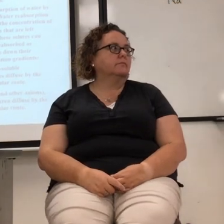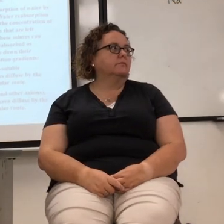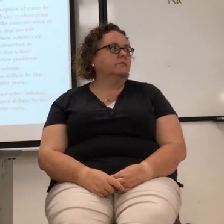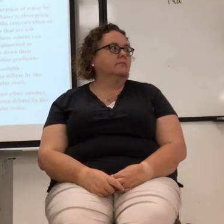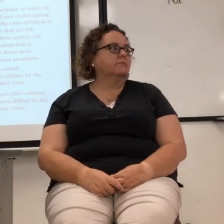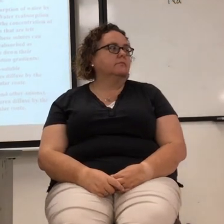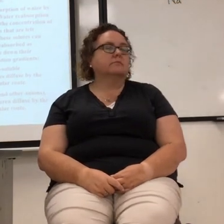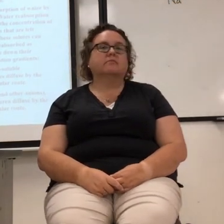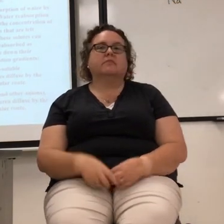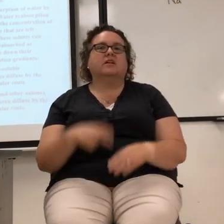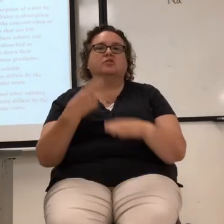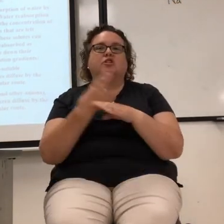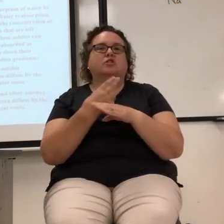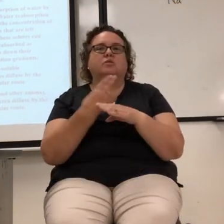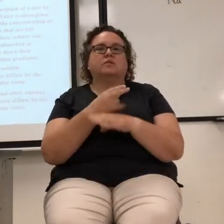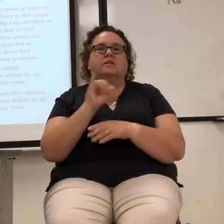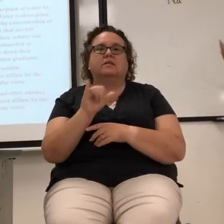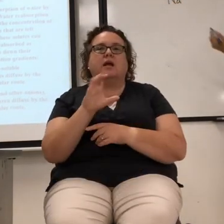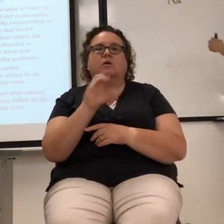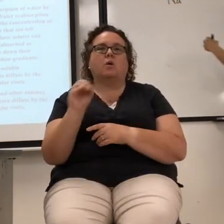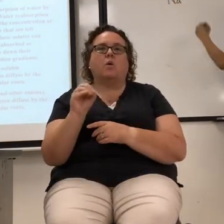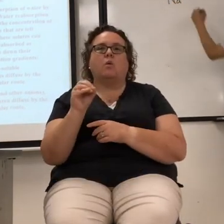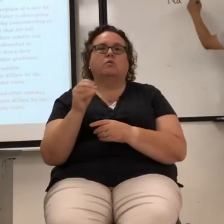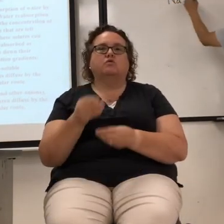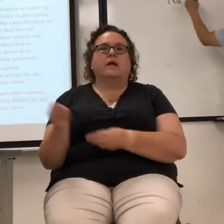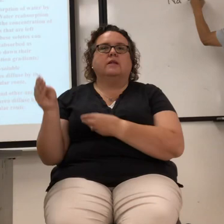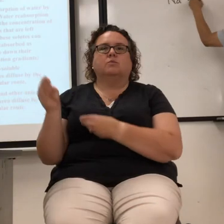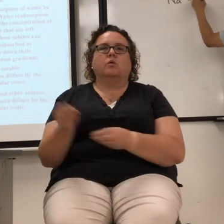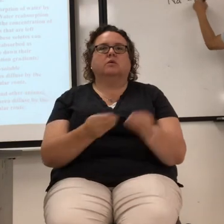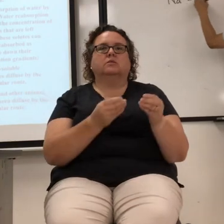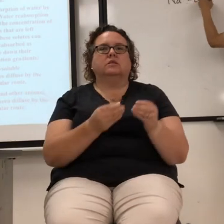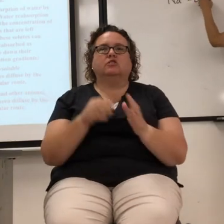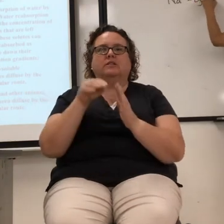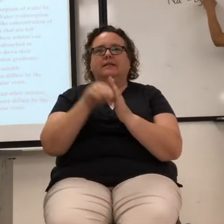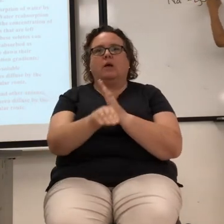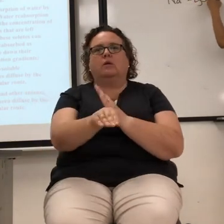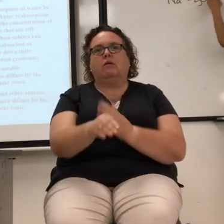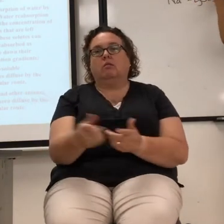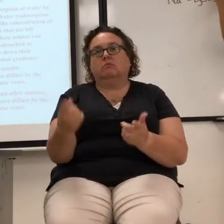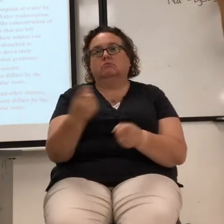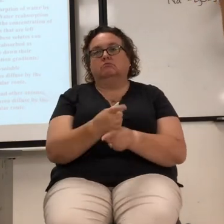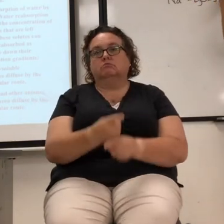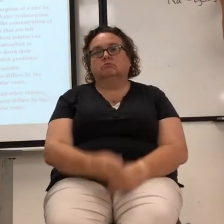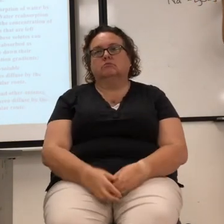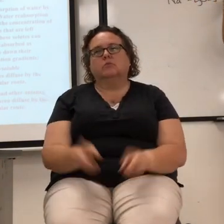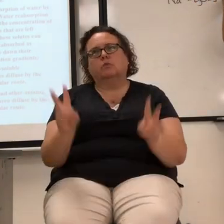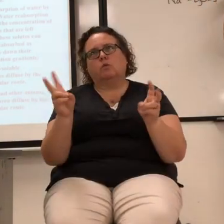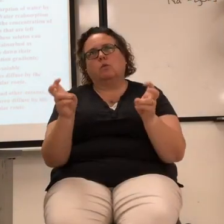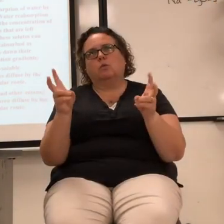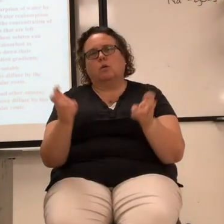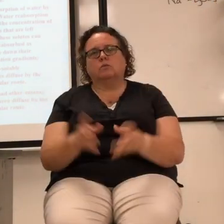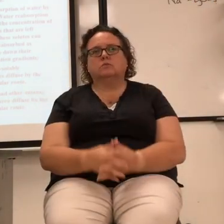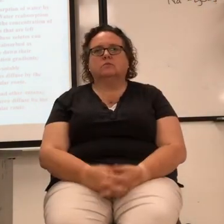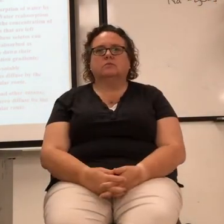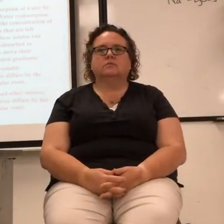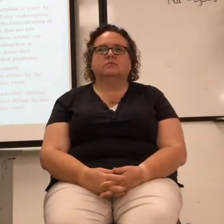it just uses this co-transporter. It just follows, it just goes downhill, right? Quote unquote.